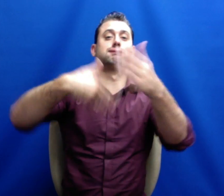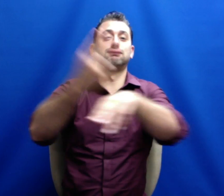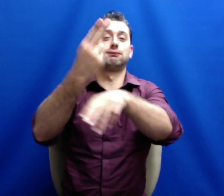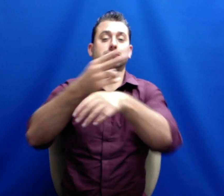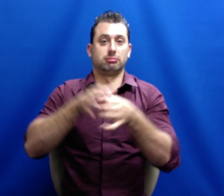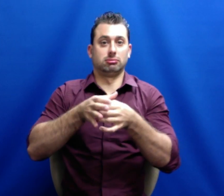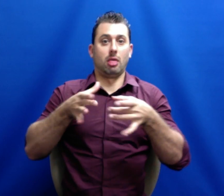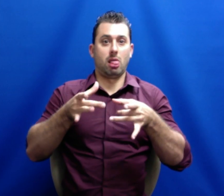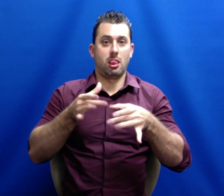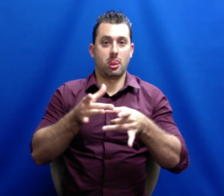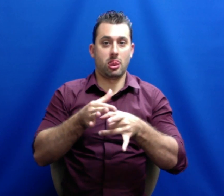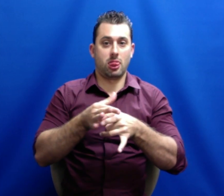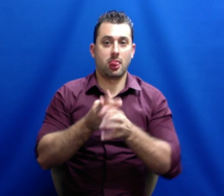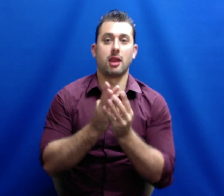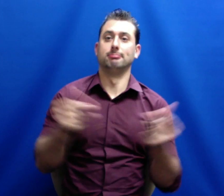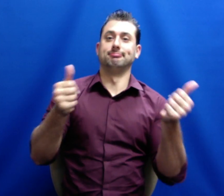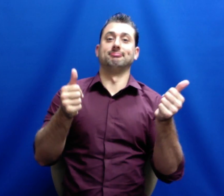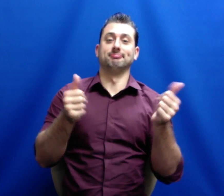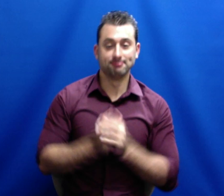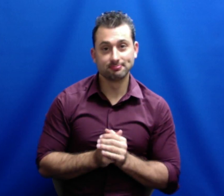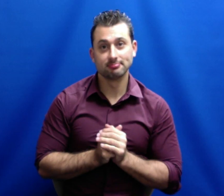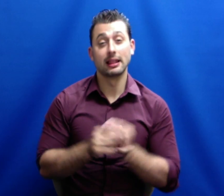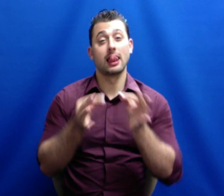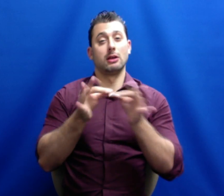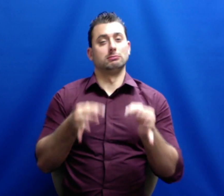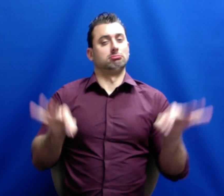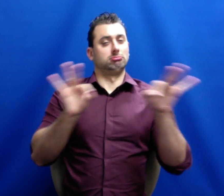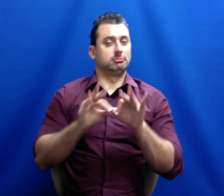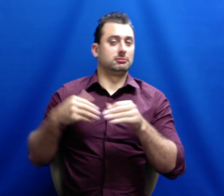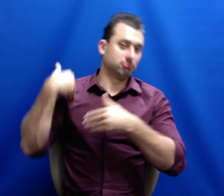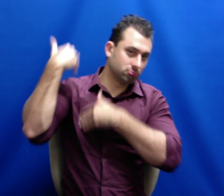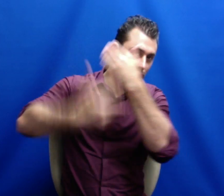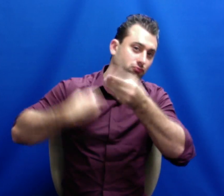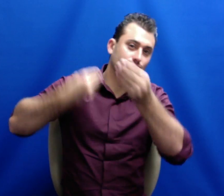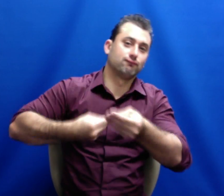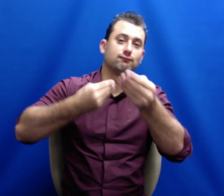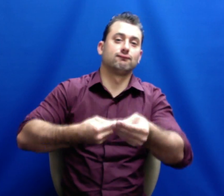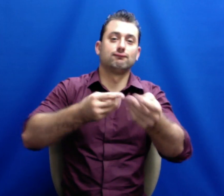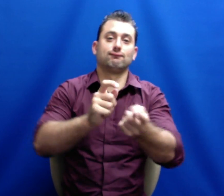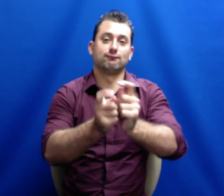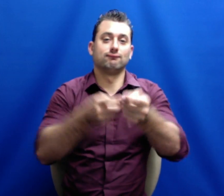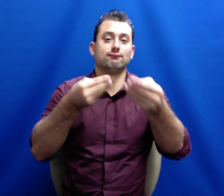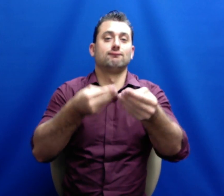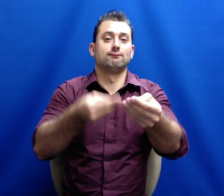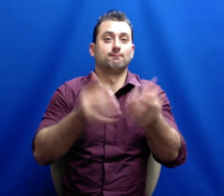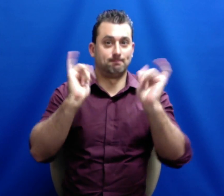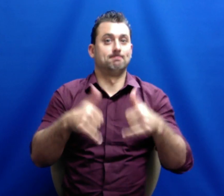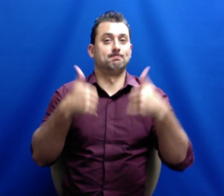And it died away as a result. So it's important as we move along through history to change the language and take